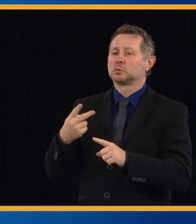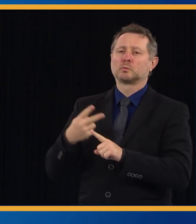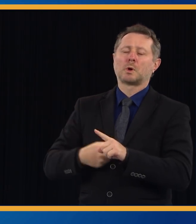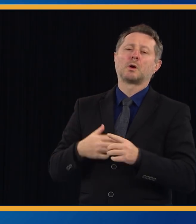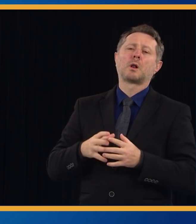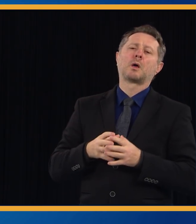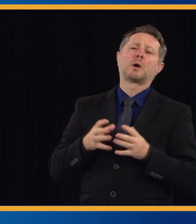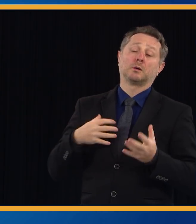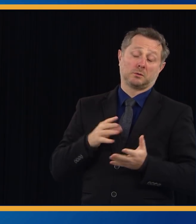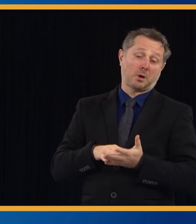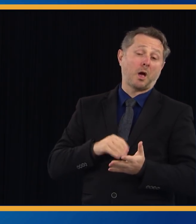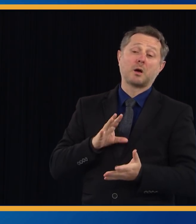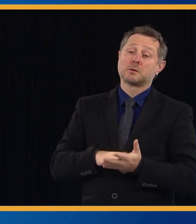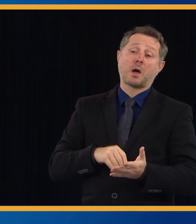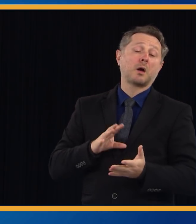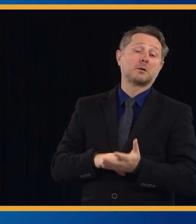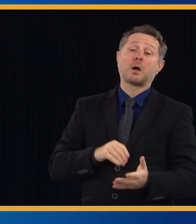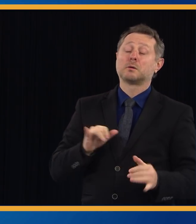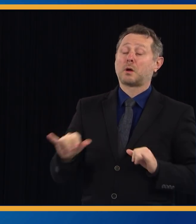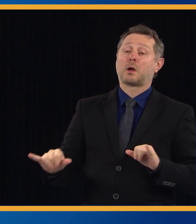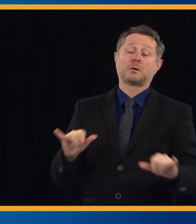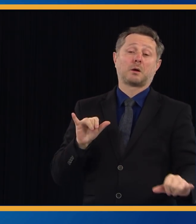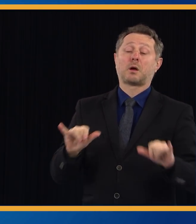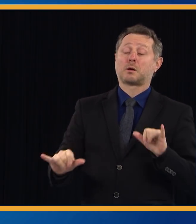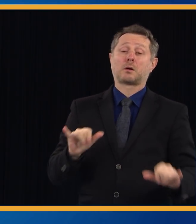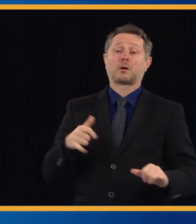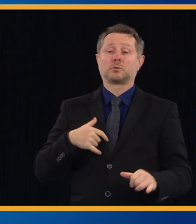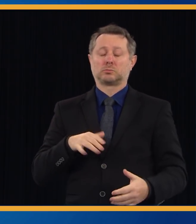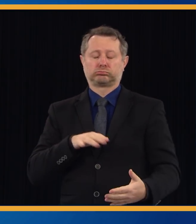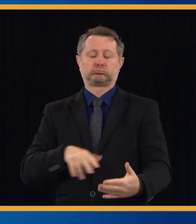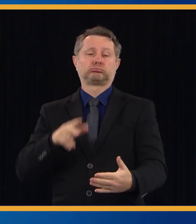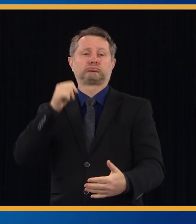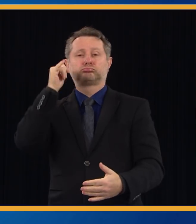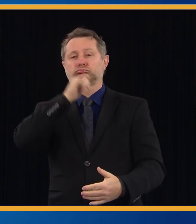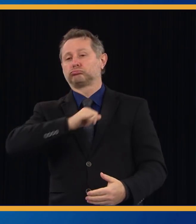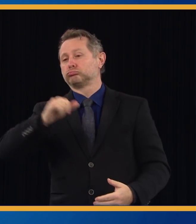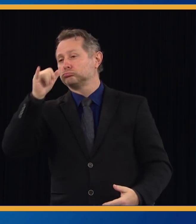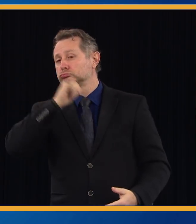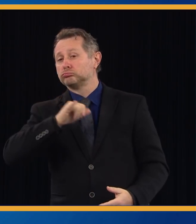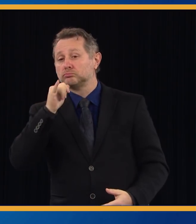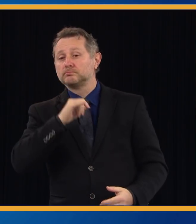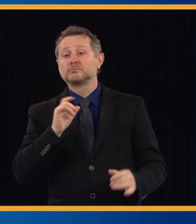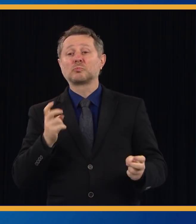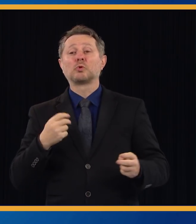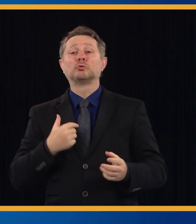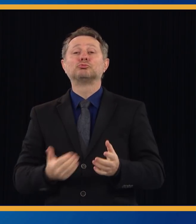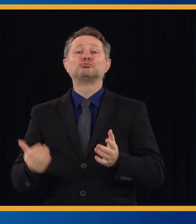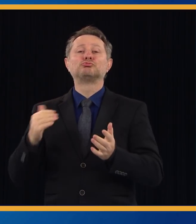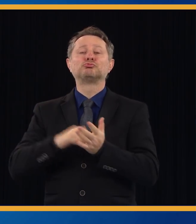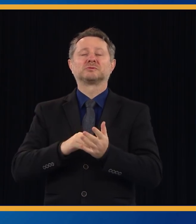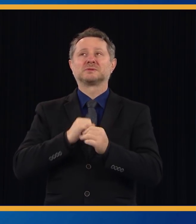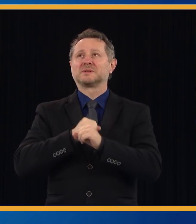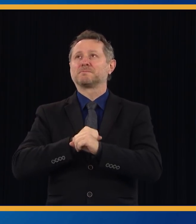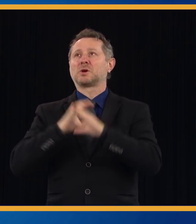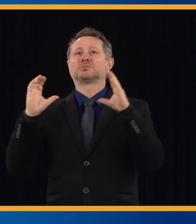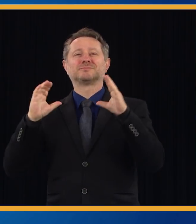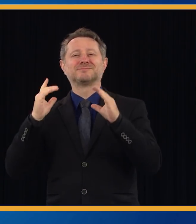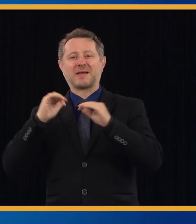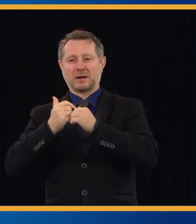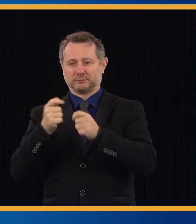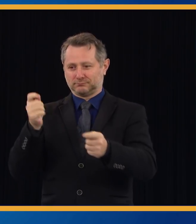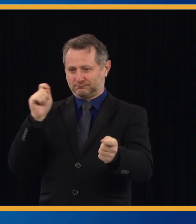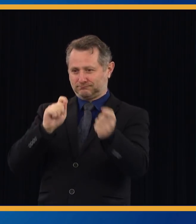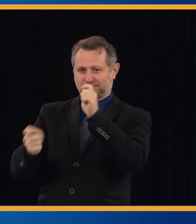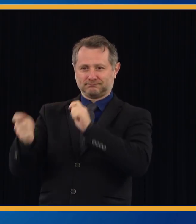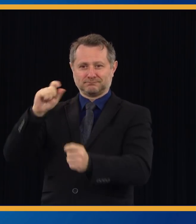a lot of lessons. And that's what reimagine means to me. How do we take the lessons we learned,